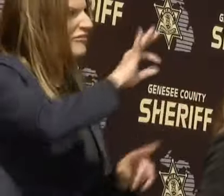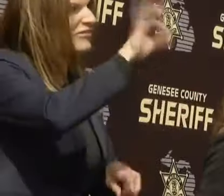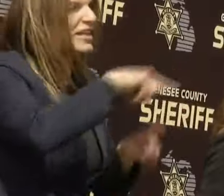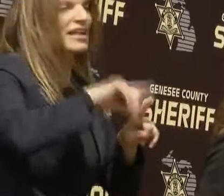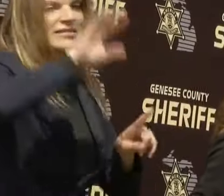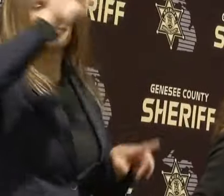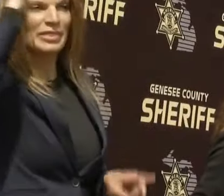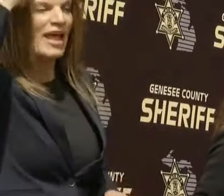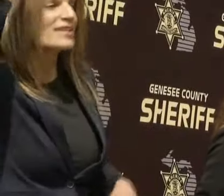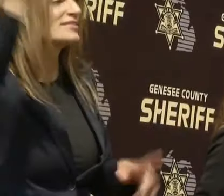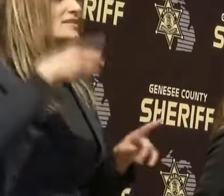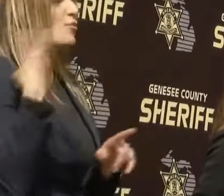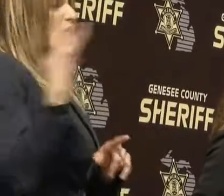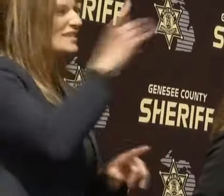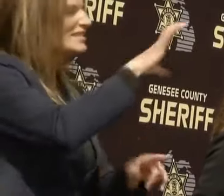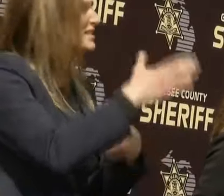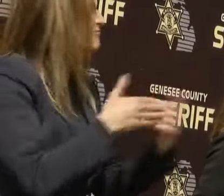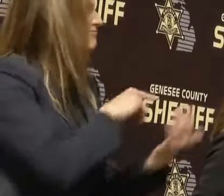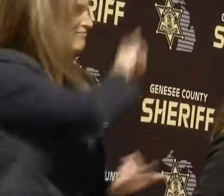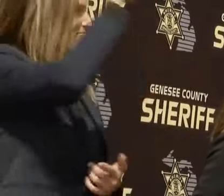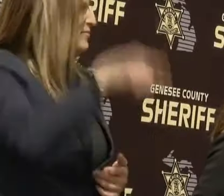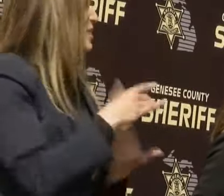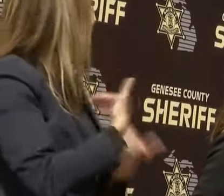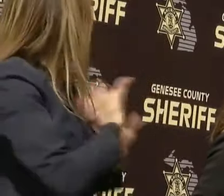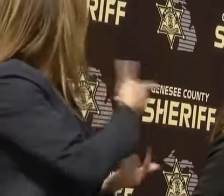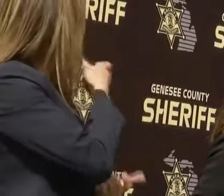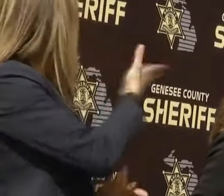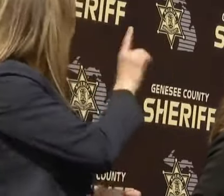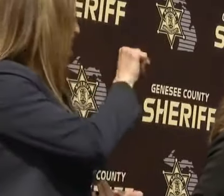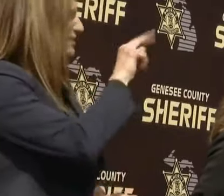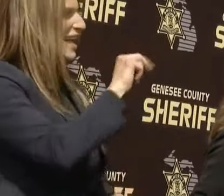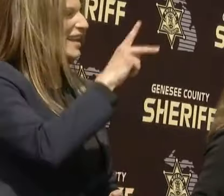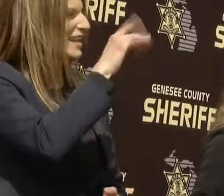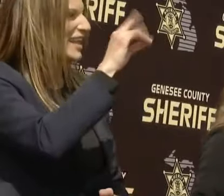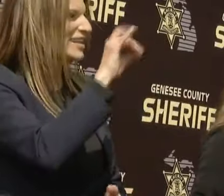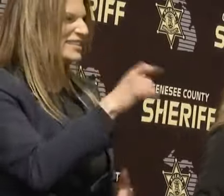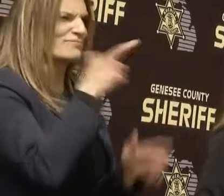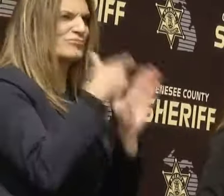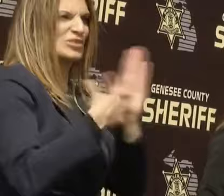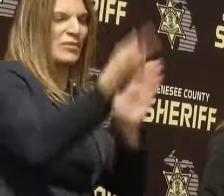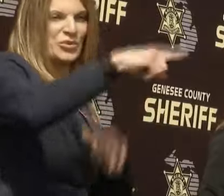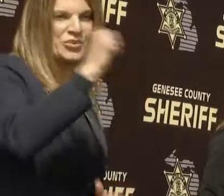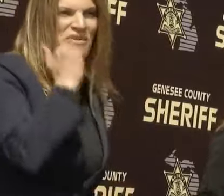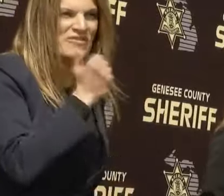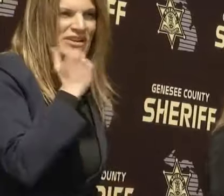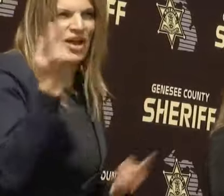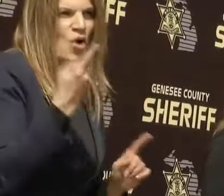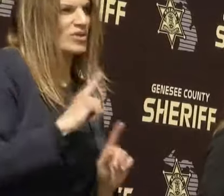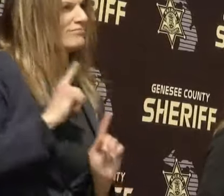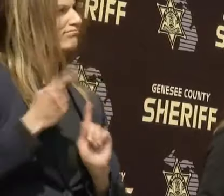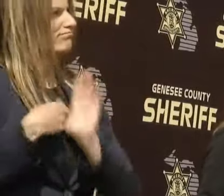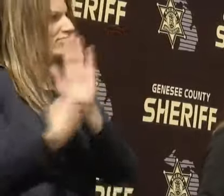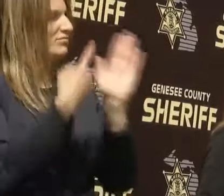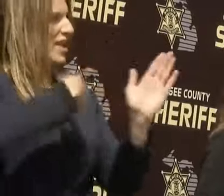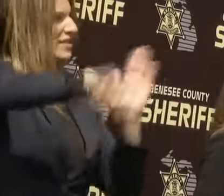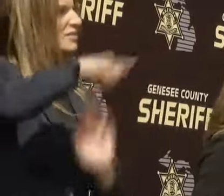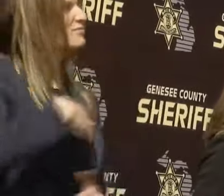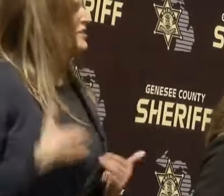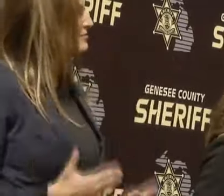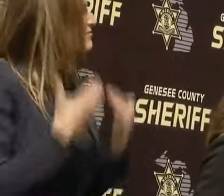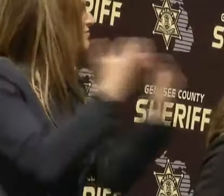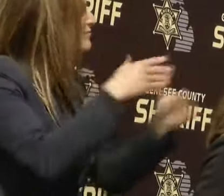D.C. And that's why we've also got your great Congressman Dan Kilby here as well, who's representing you every day in Washington. So get registered to